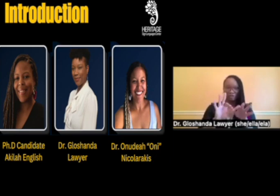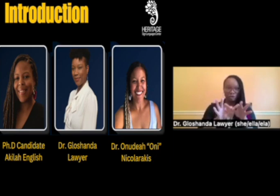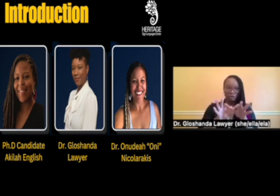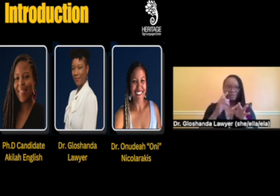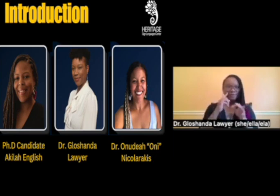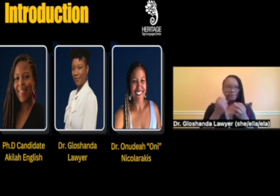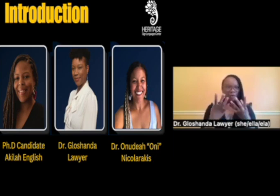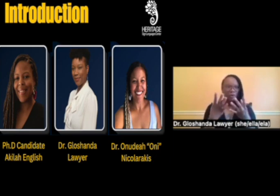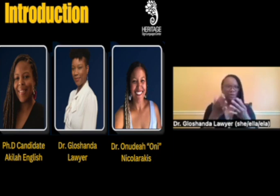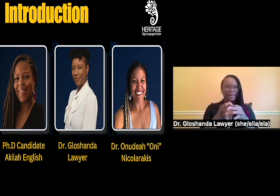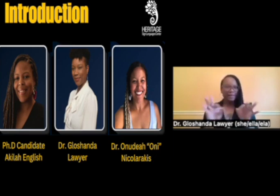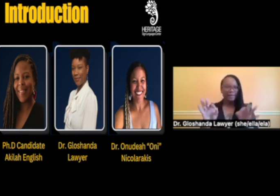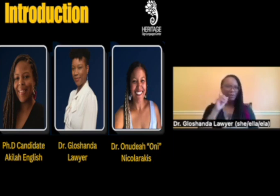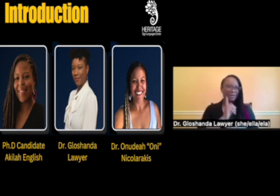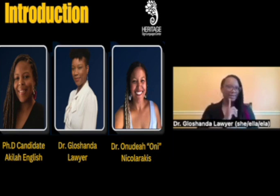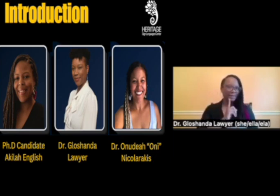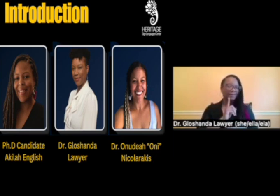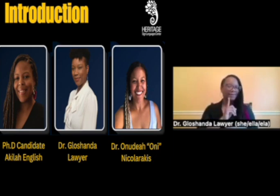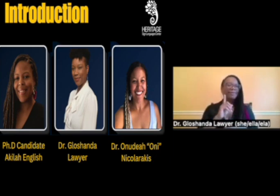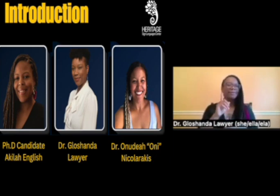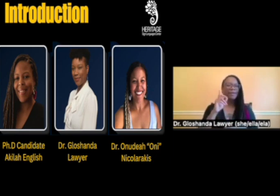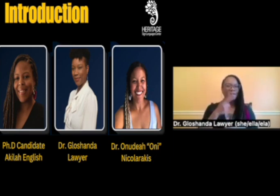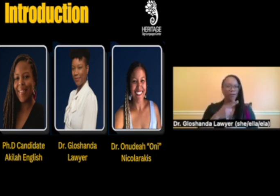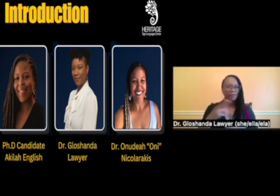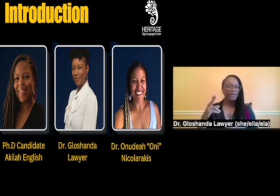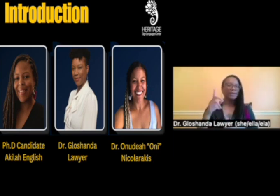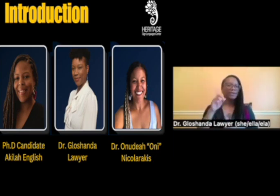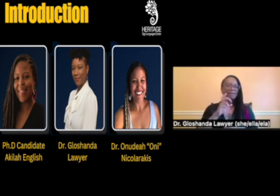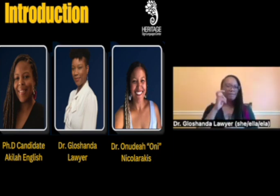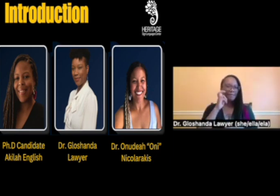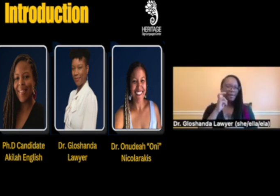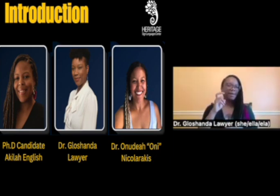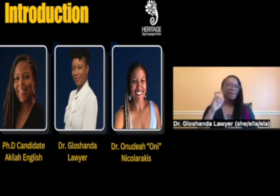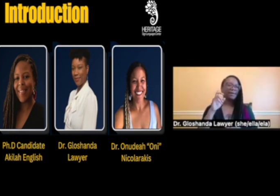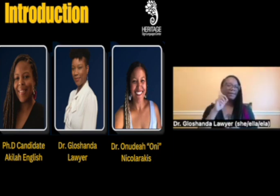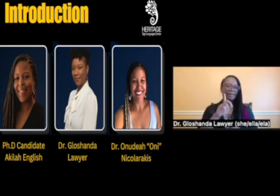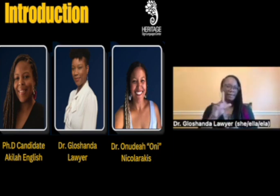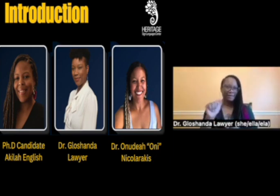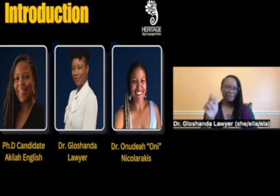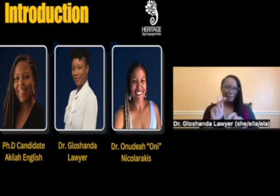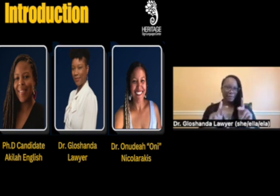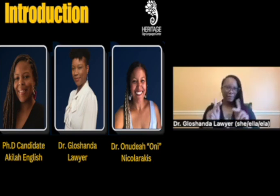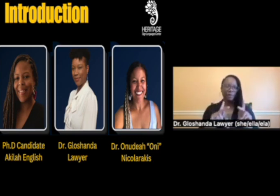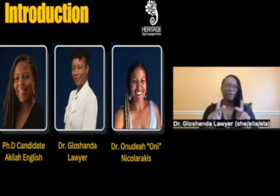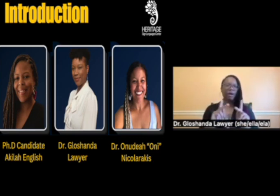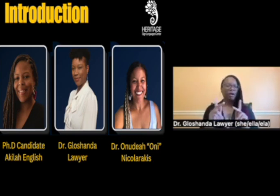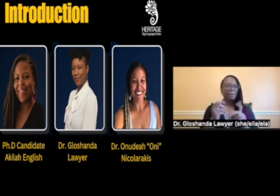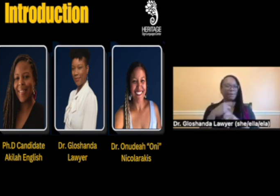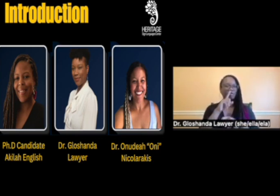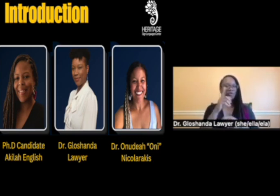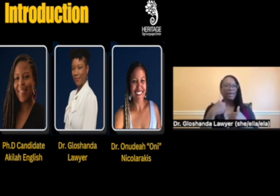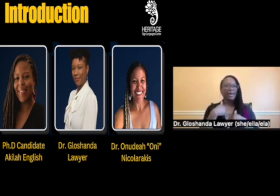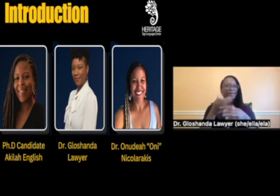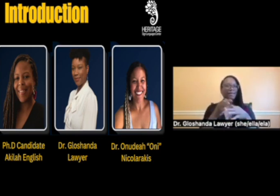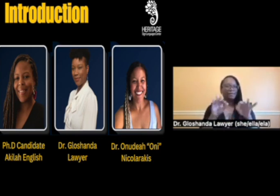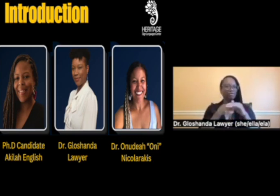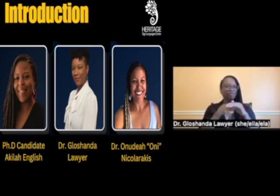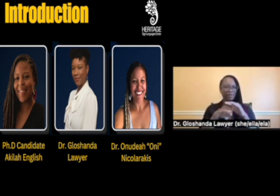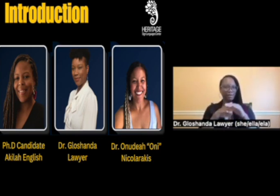Looking at education, interpreters, interpreting, multicultural individuals, deaf